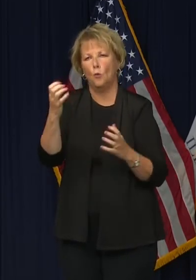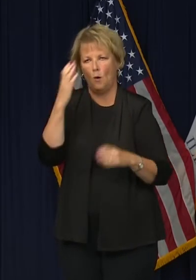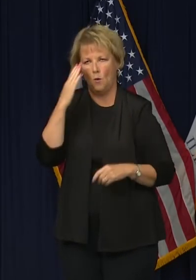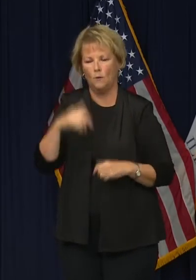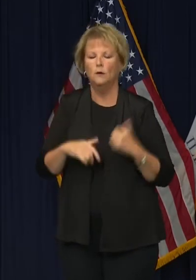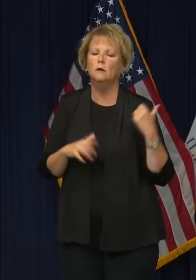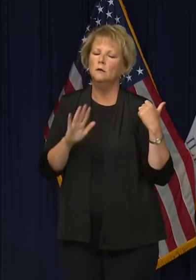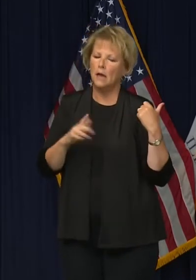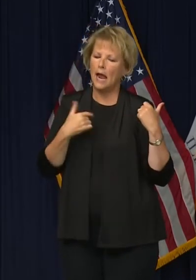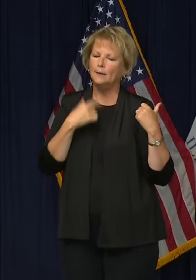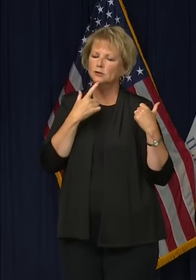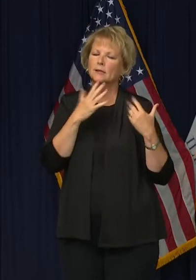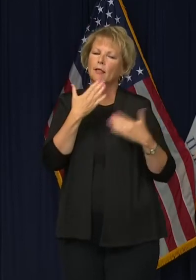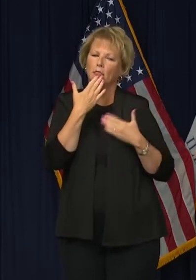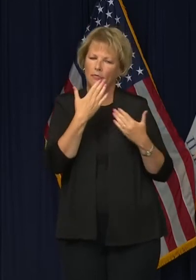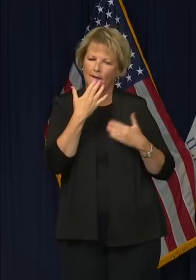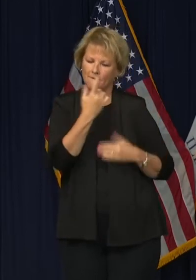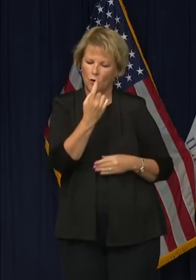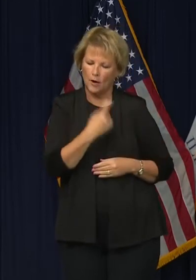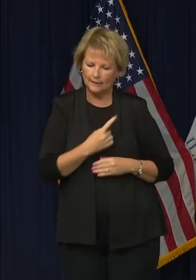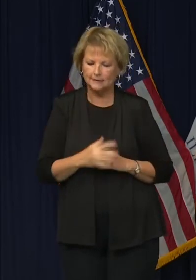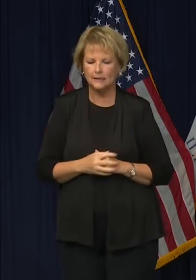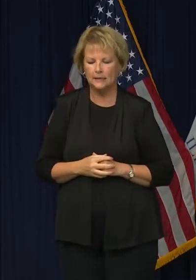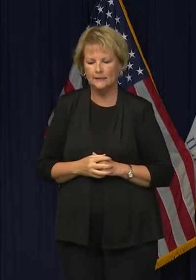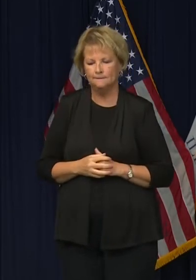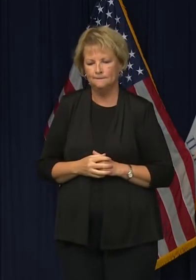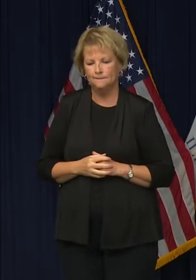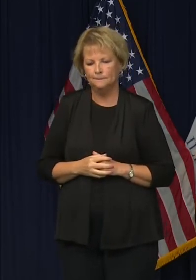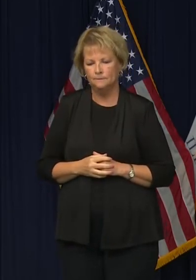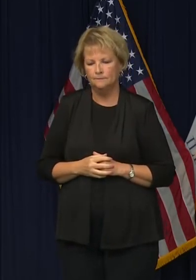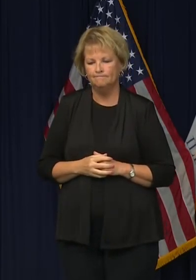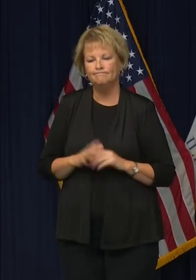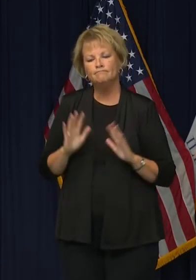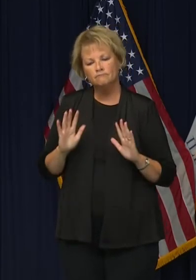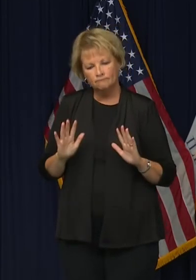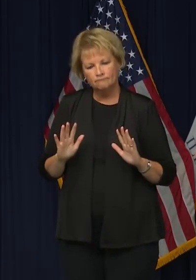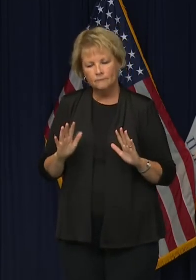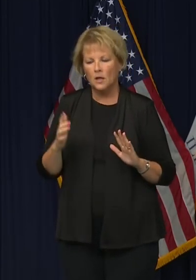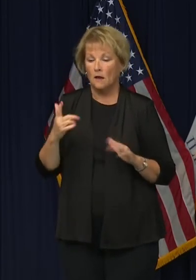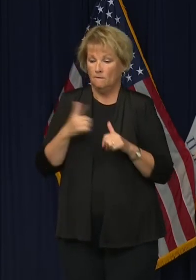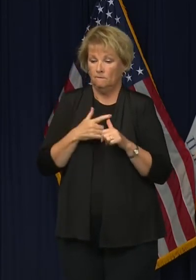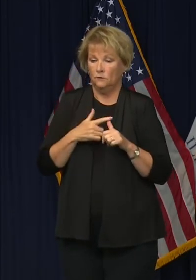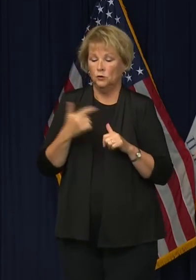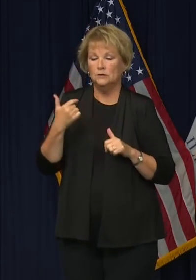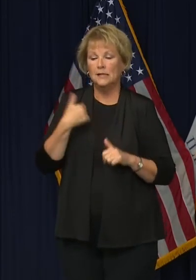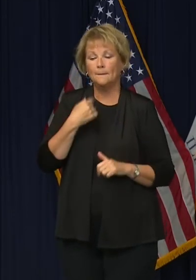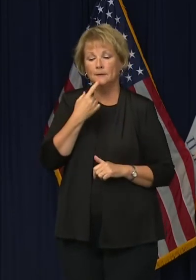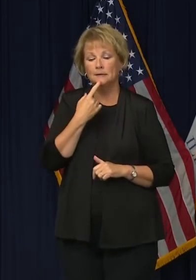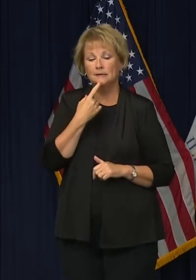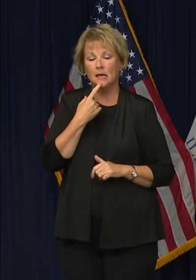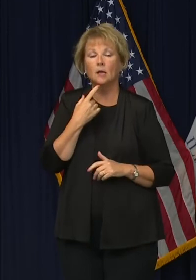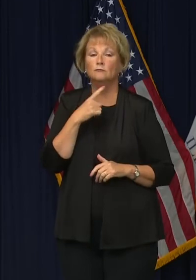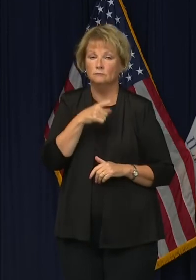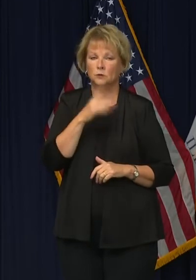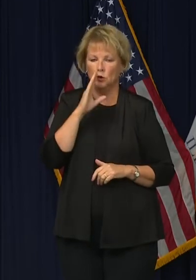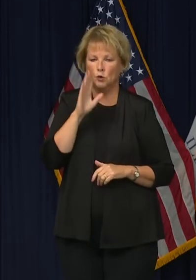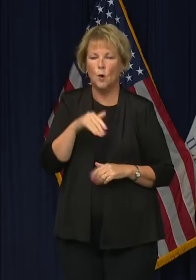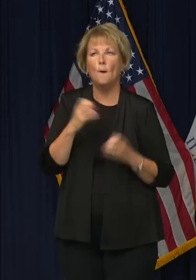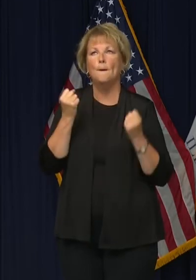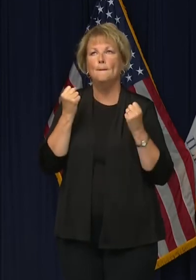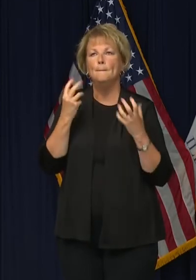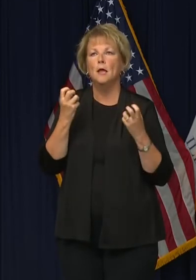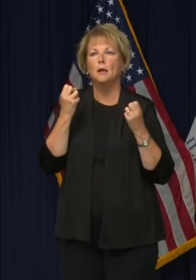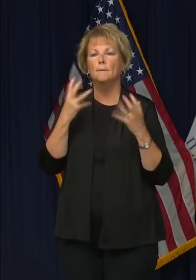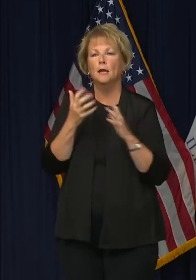I'm just saying I appreciate you asking it, and let me begin by saying that as you know,